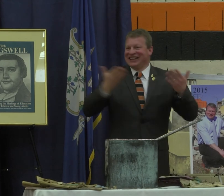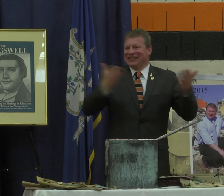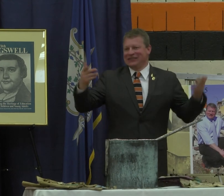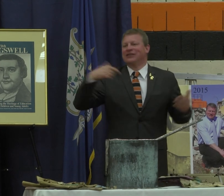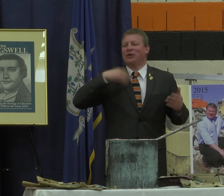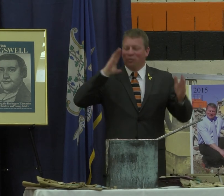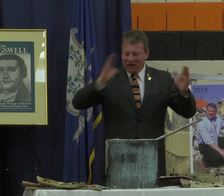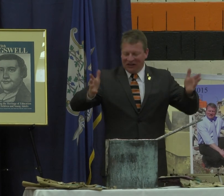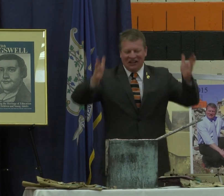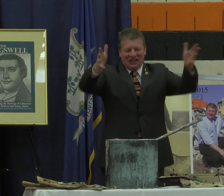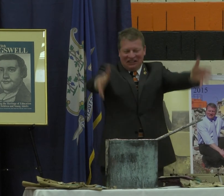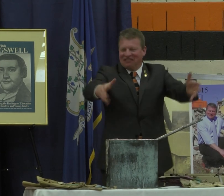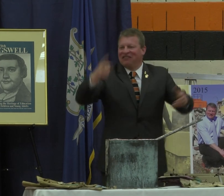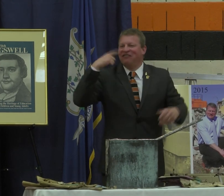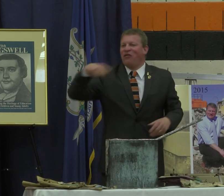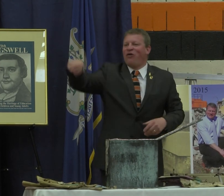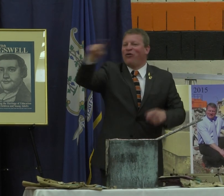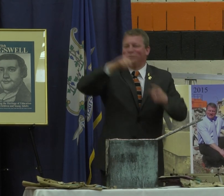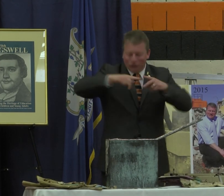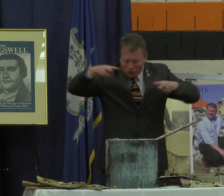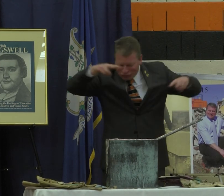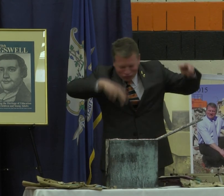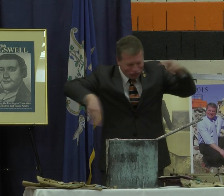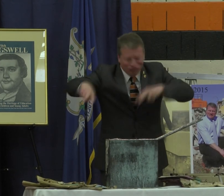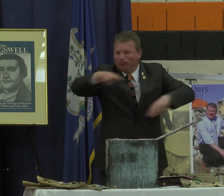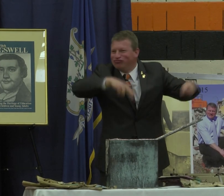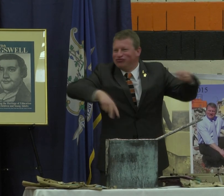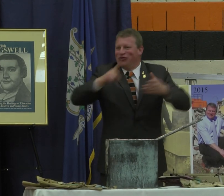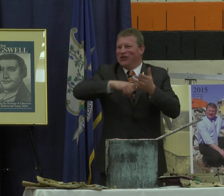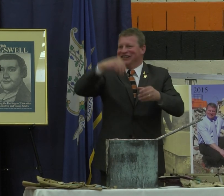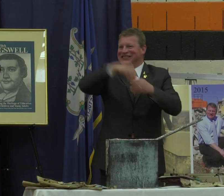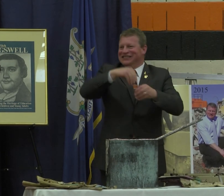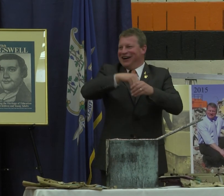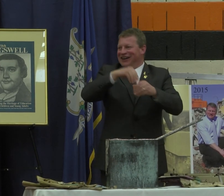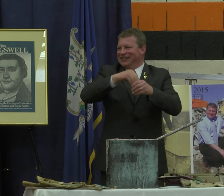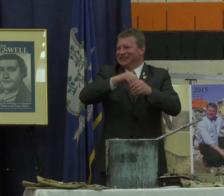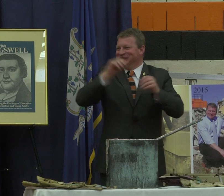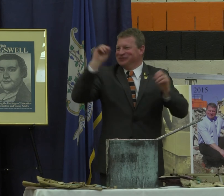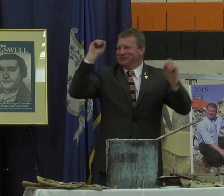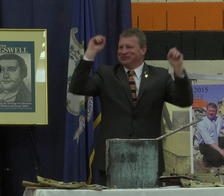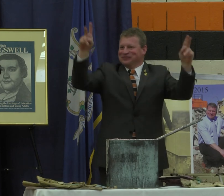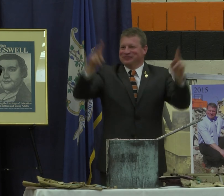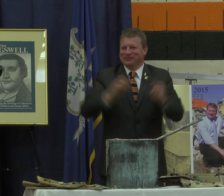Okay, these are very exciting things. Of course, we'll leave them here for you to take a look at.